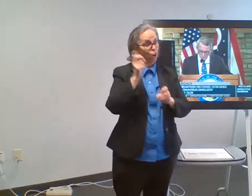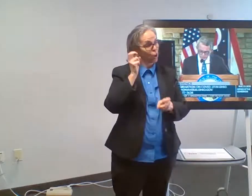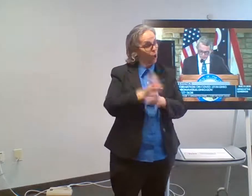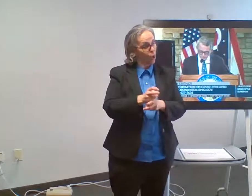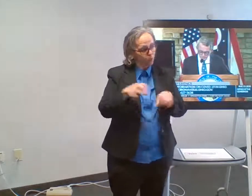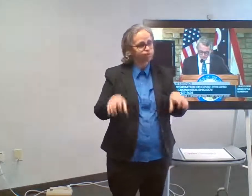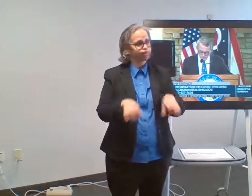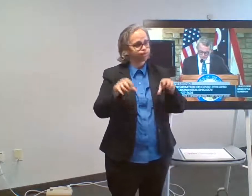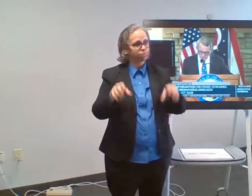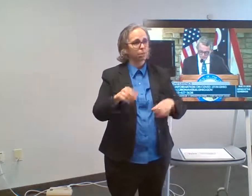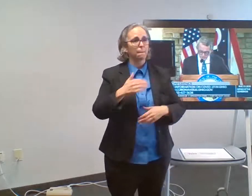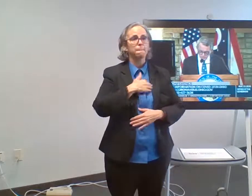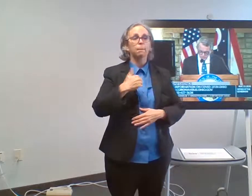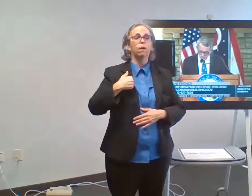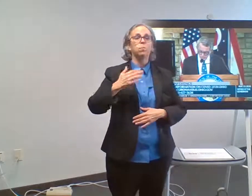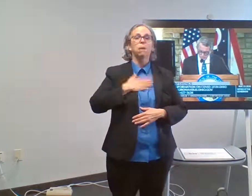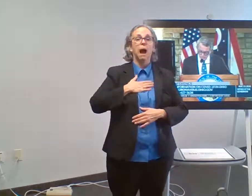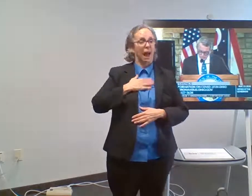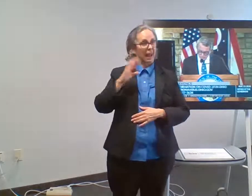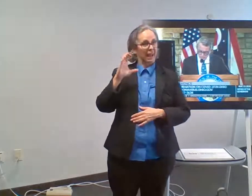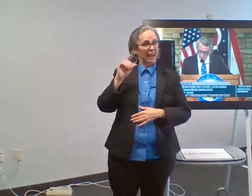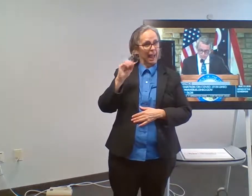cabinet.